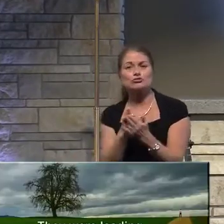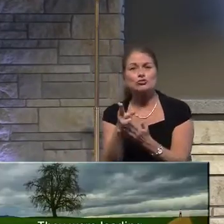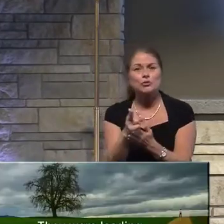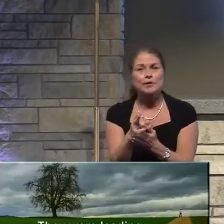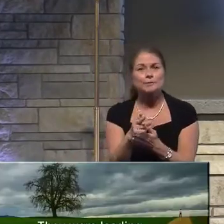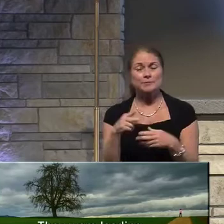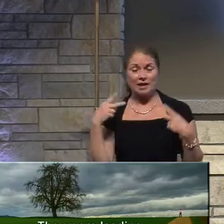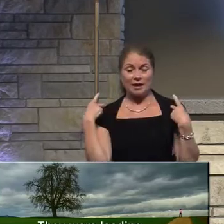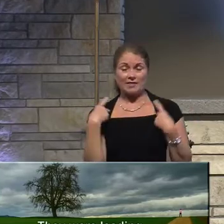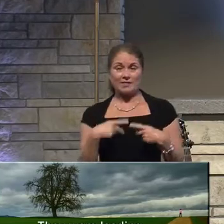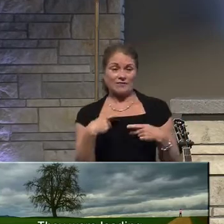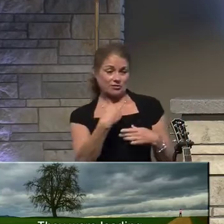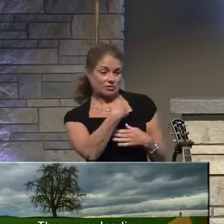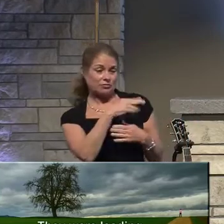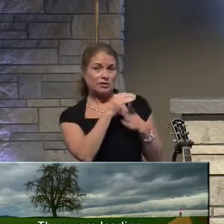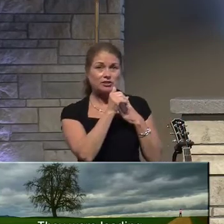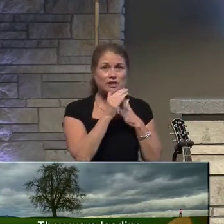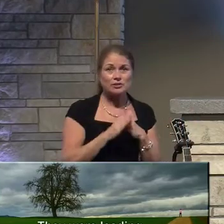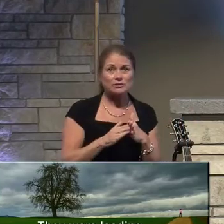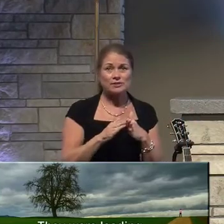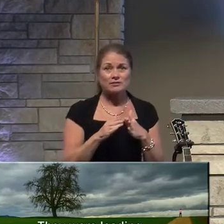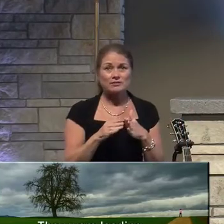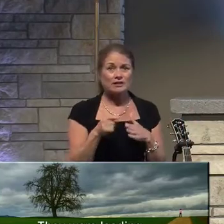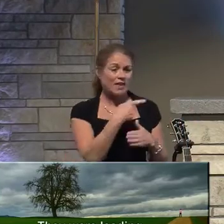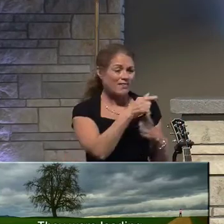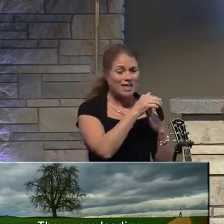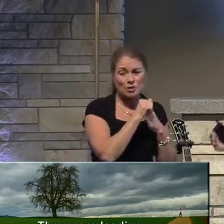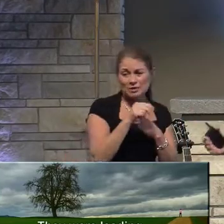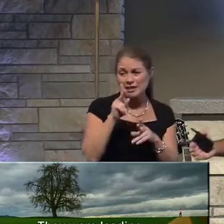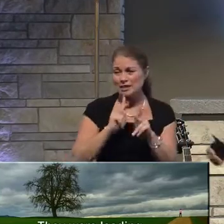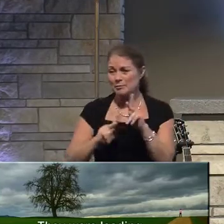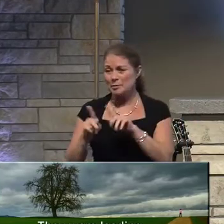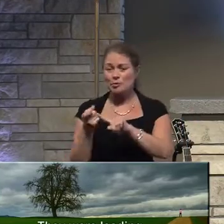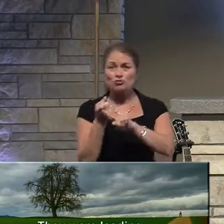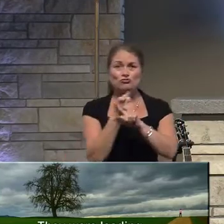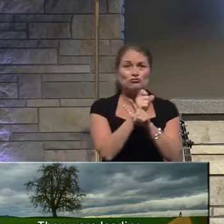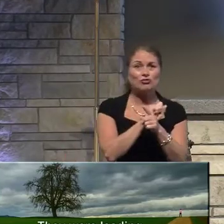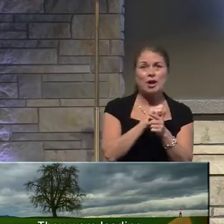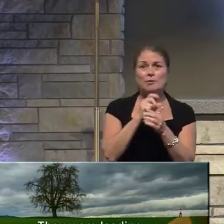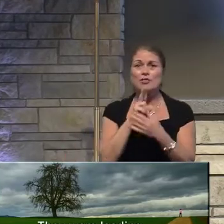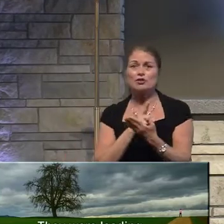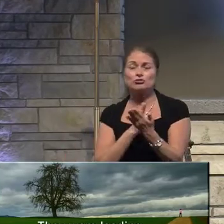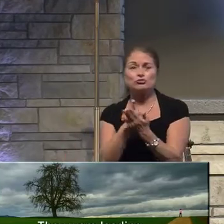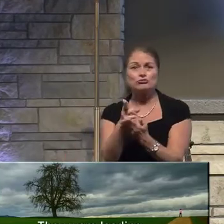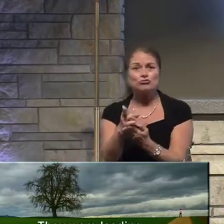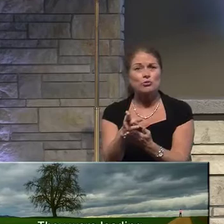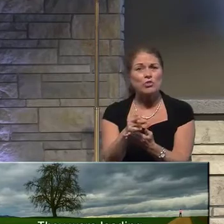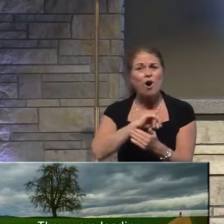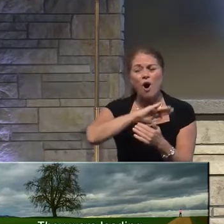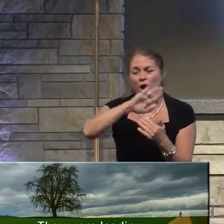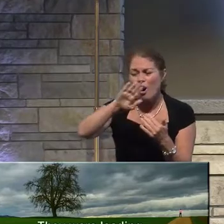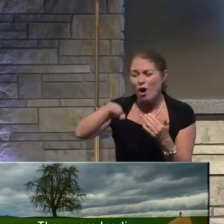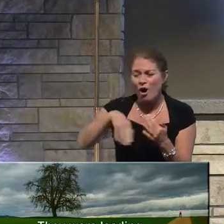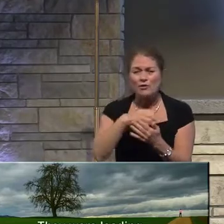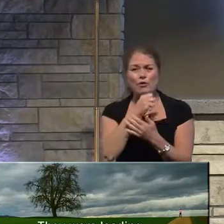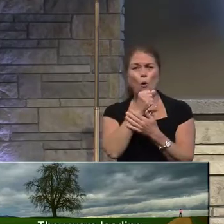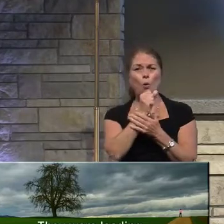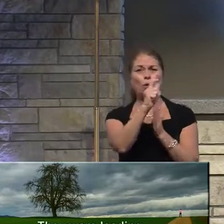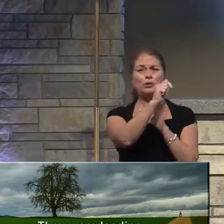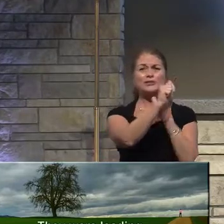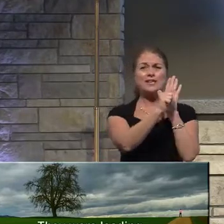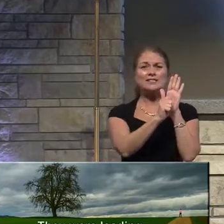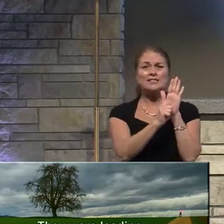Pharisees and the Sadducees, they were leading people away from the truth. All of the Old